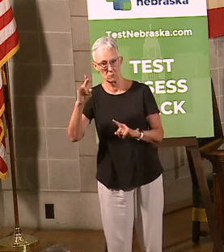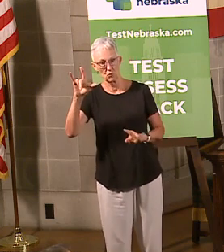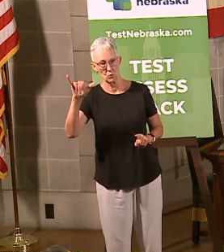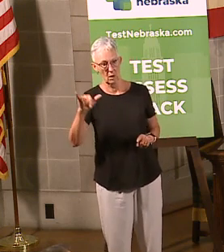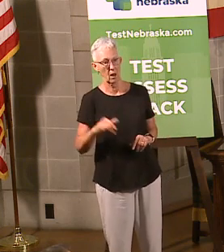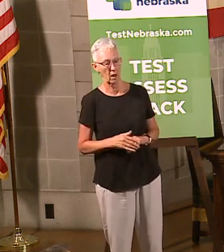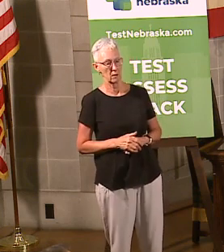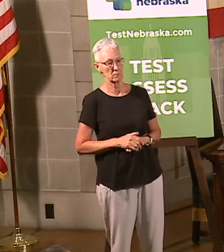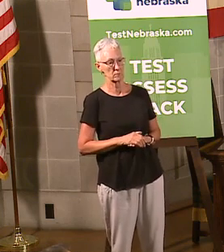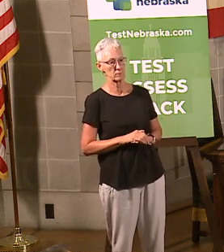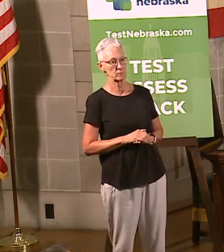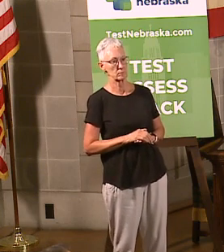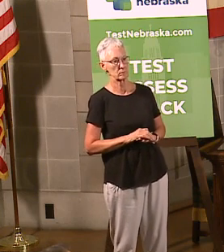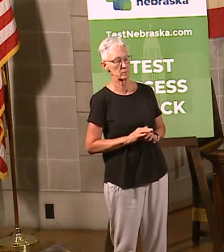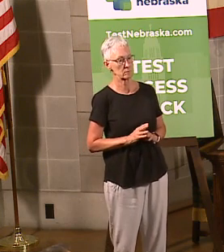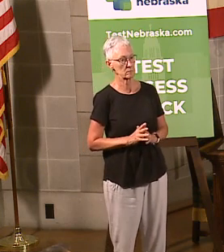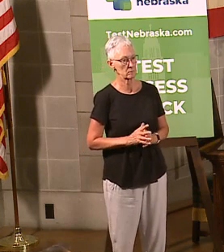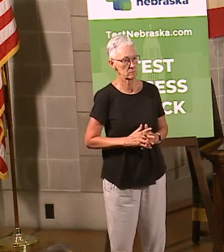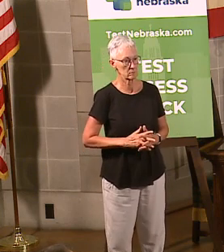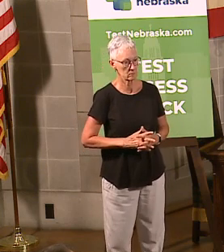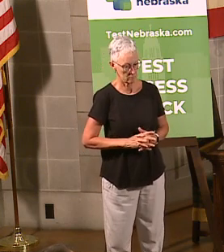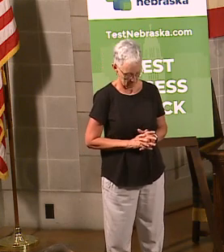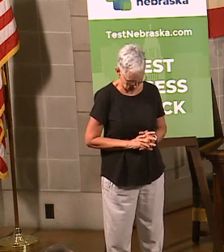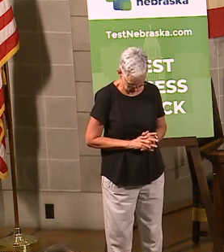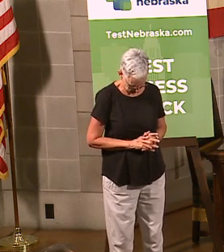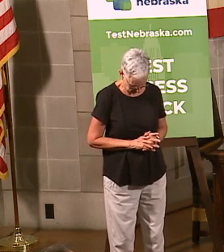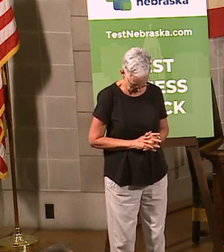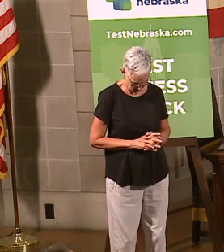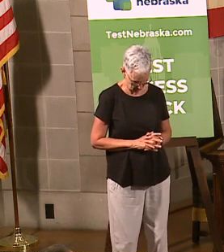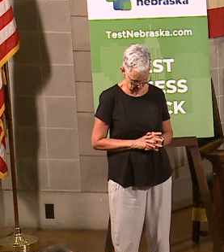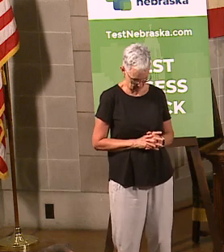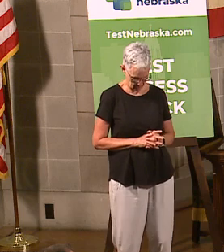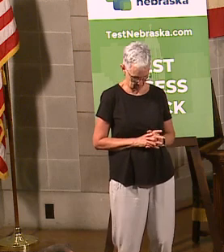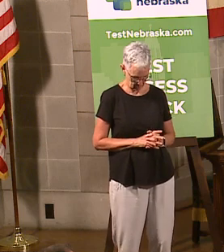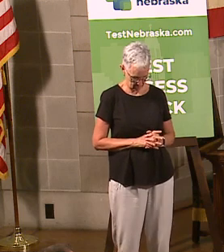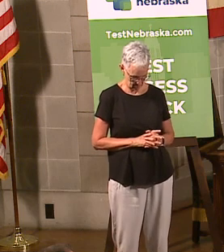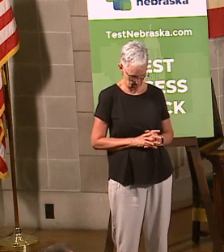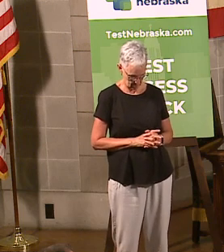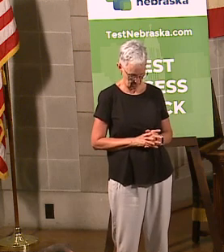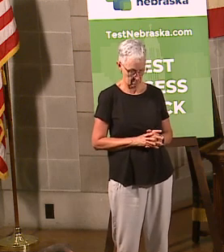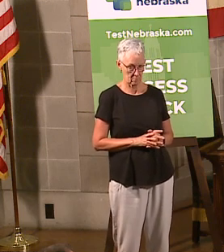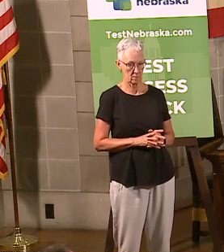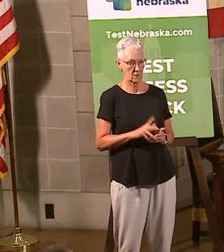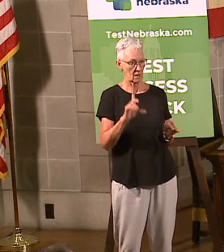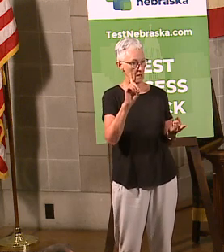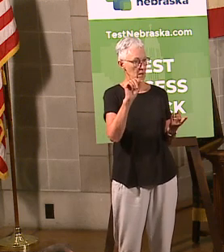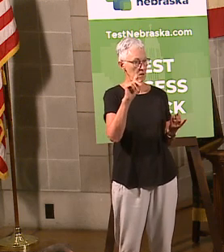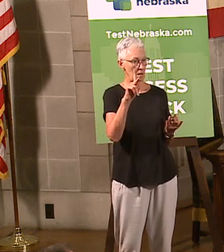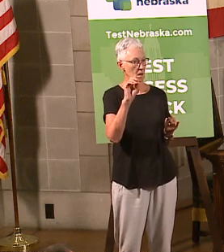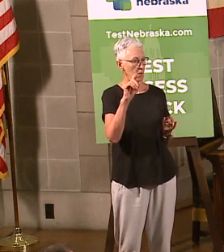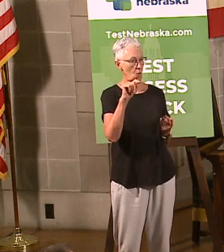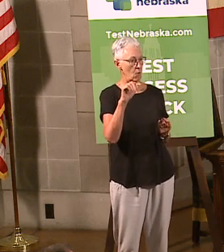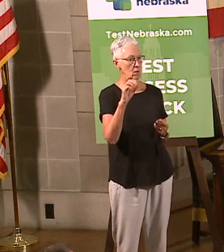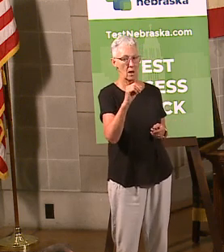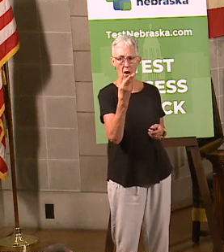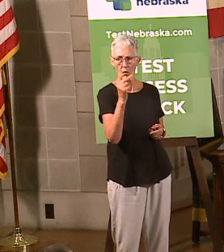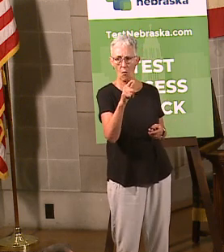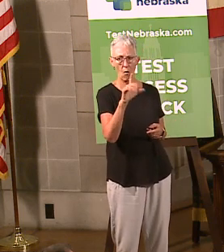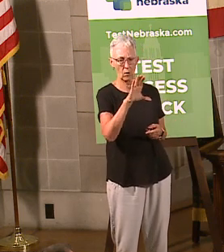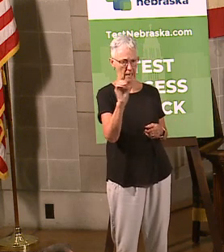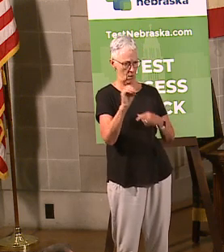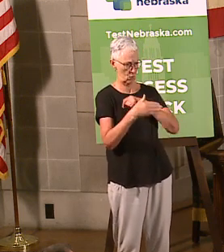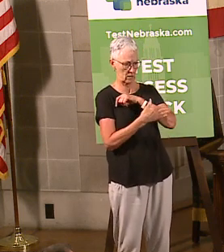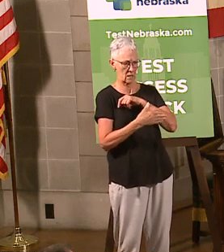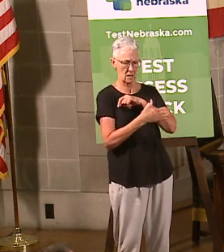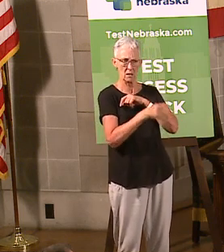Beckett MET wants to know, Dakota and Hall counties have slowed the spread enough to reopen their courthouses. Why are they not moving to phase 3 now? So